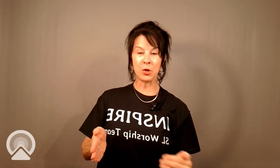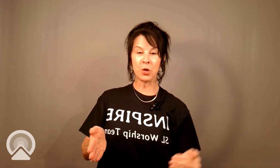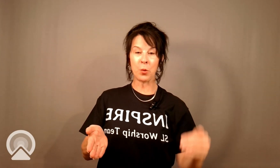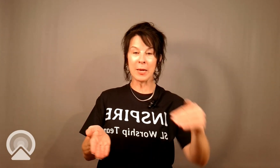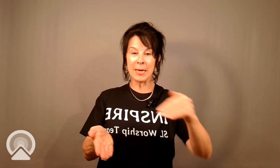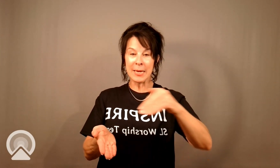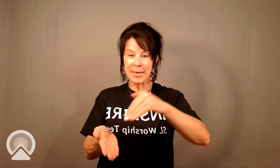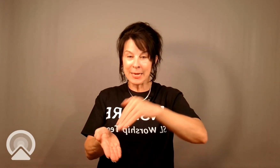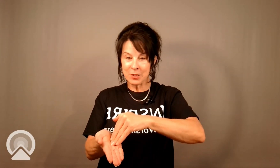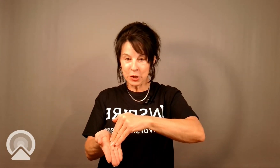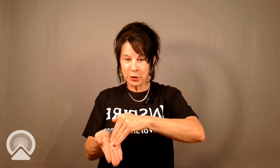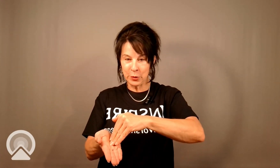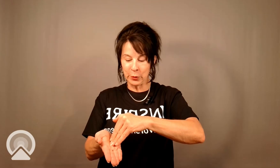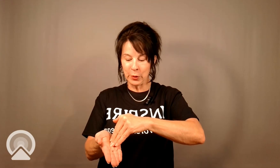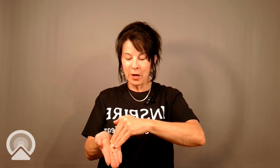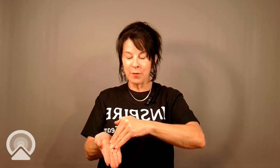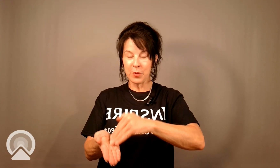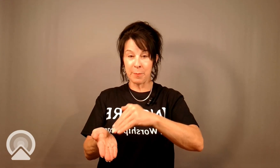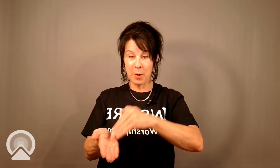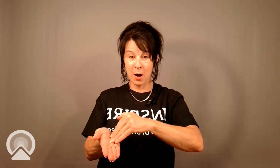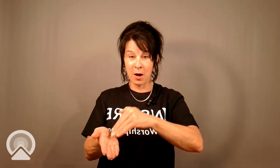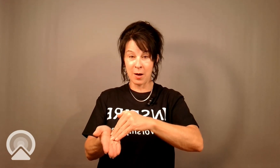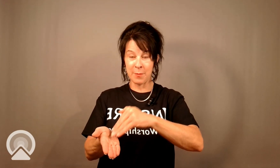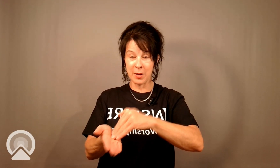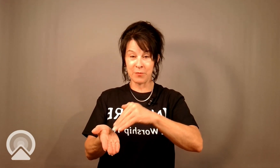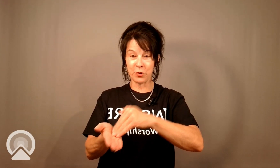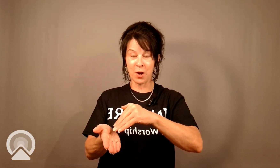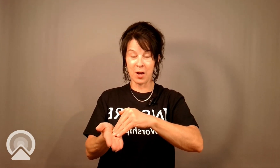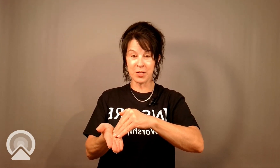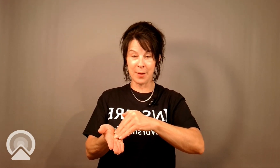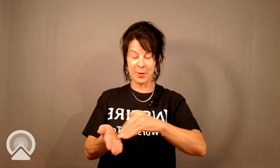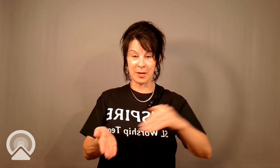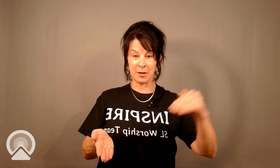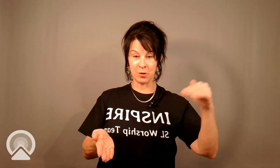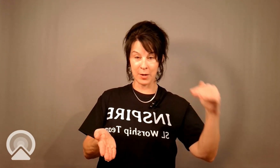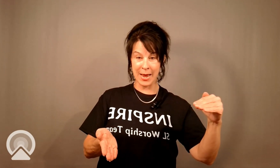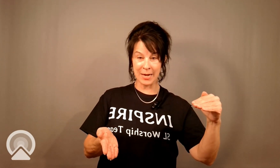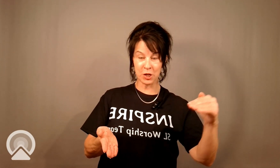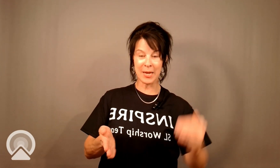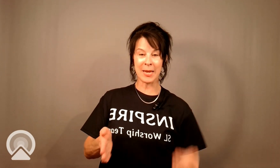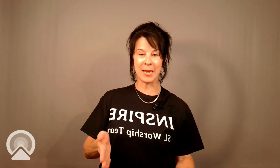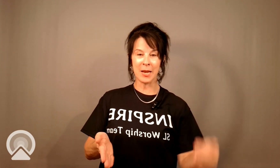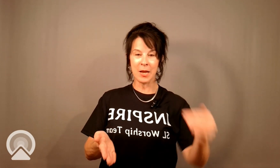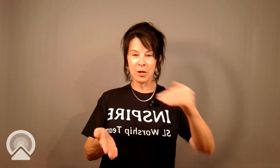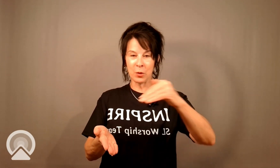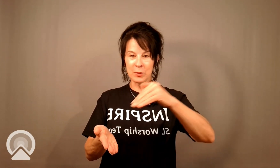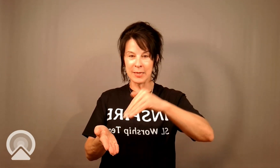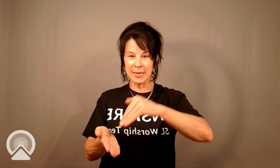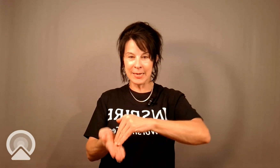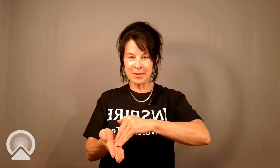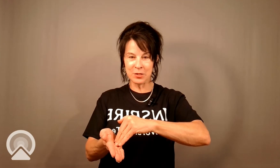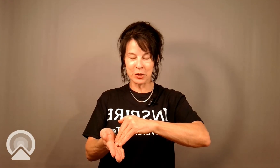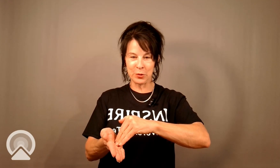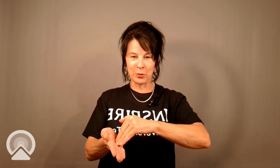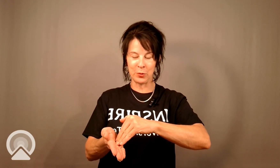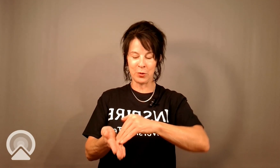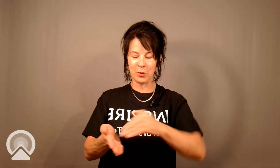go into the palm of your non-dominant. Your action hand goes into